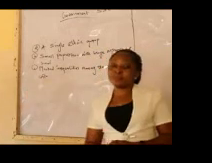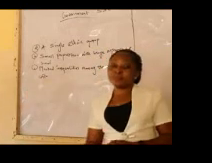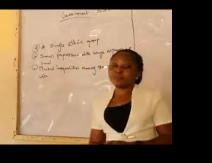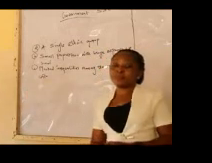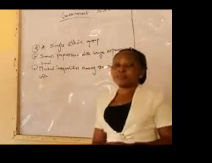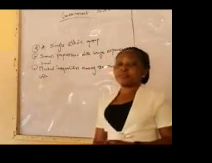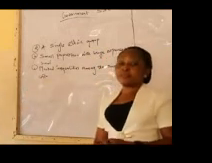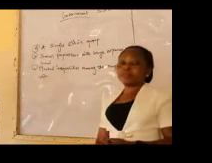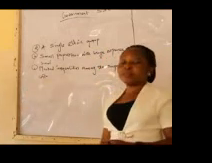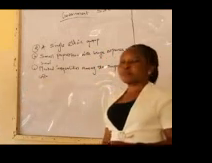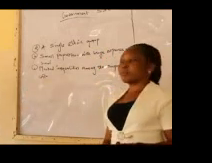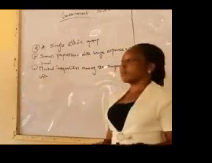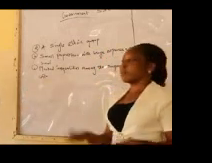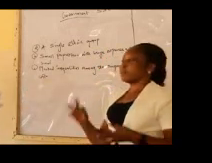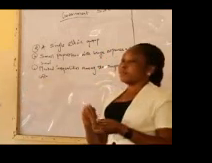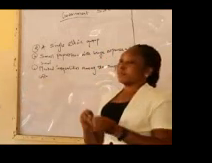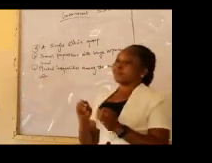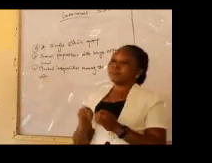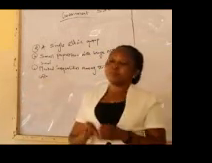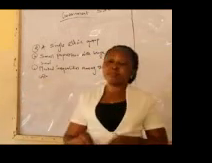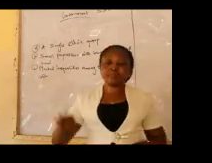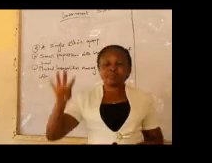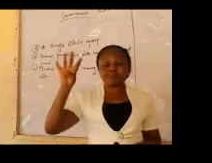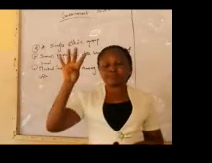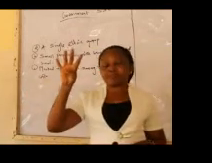this. Then number 4,